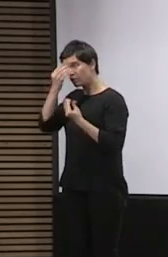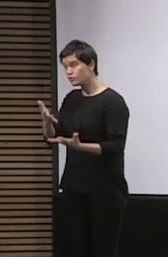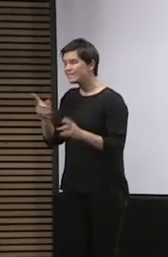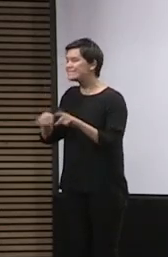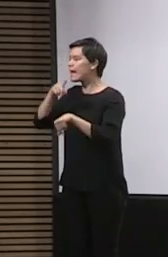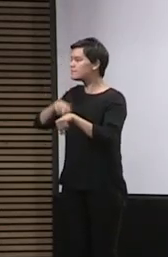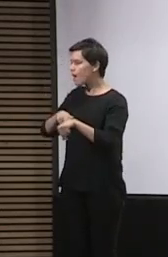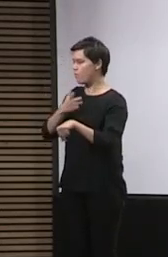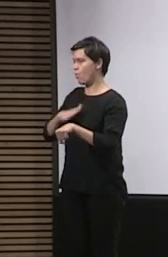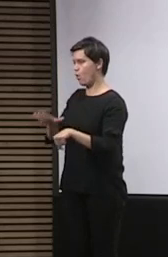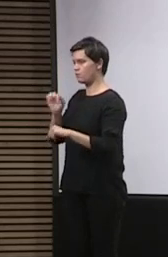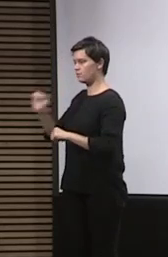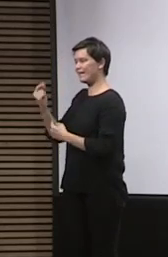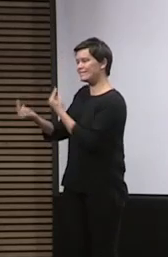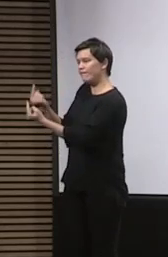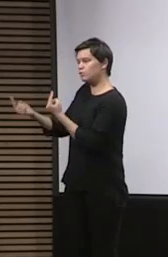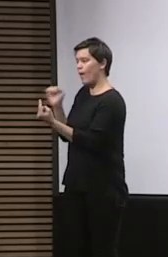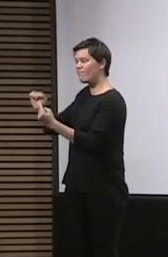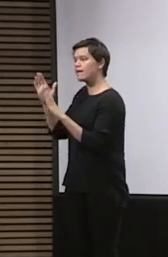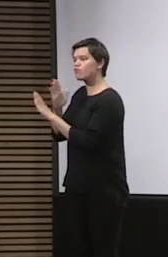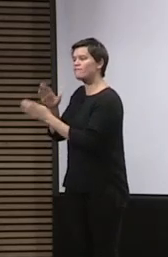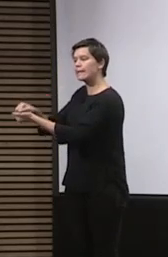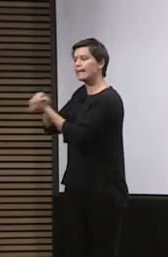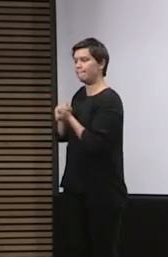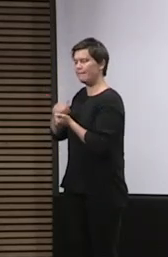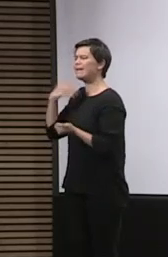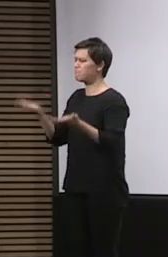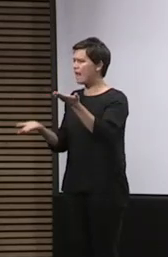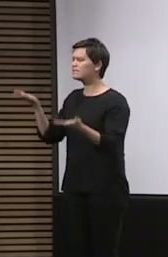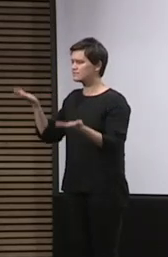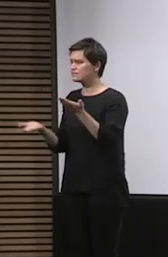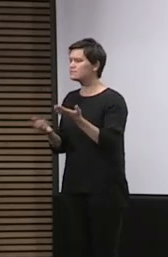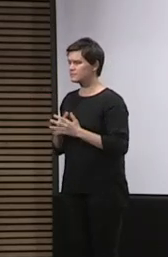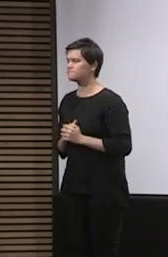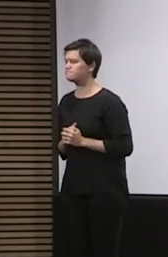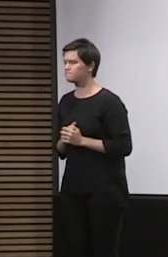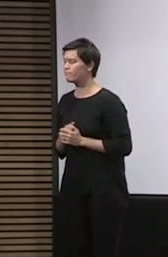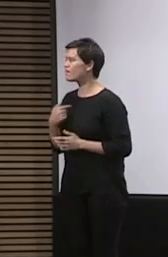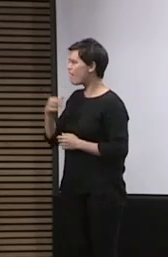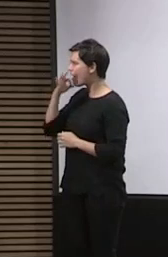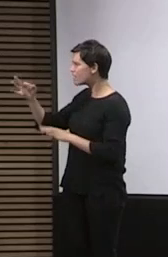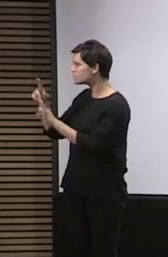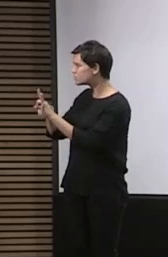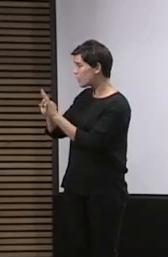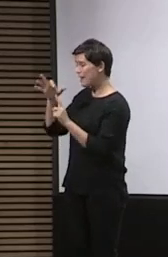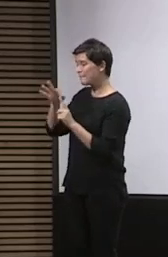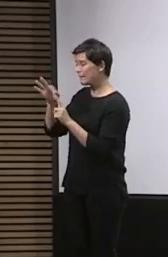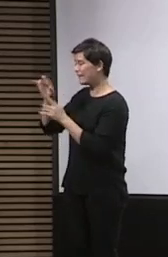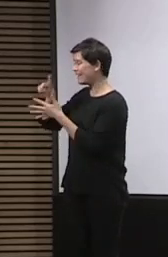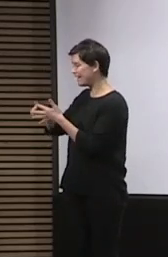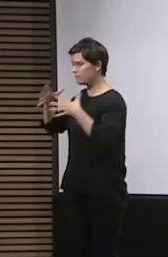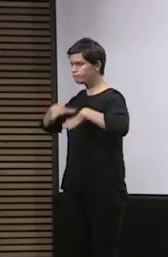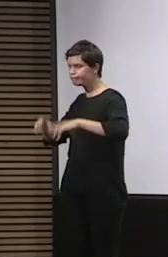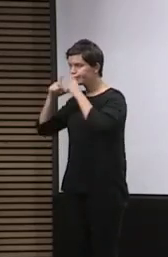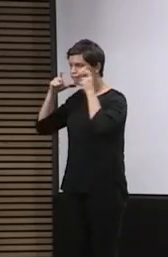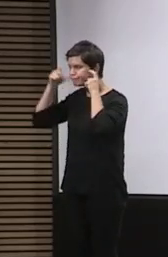both individuals and places that they may have been associated with. On PPE, why has there been a priority ranking created for PPE